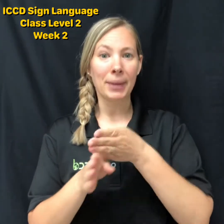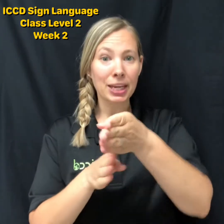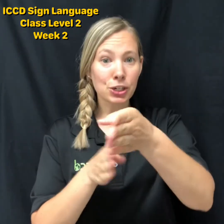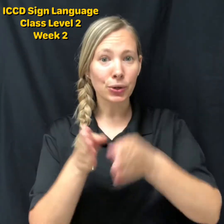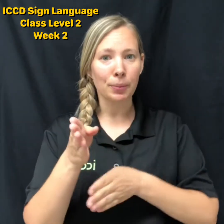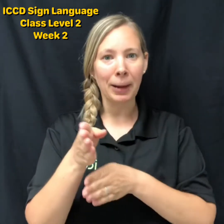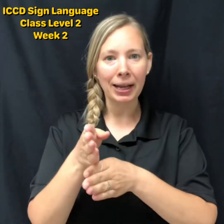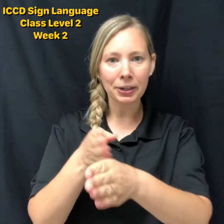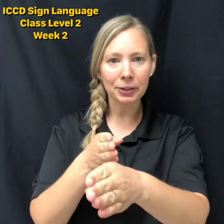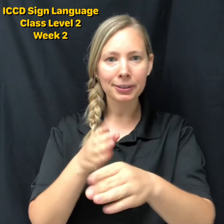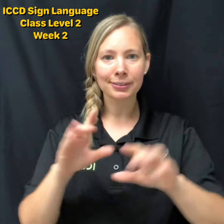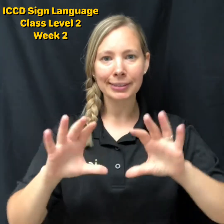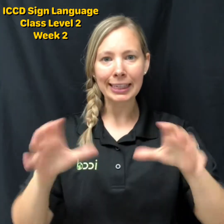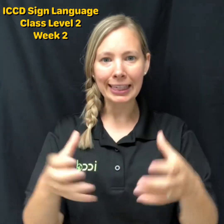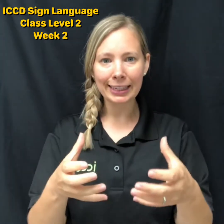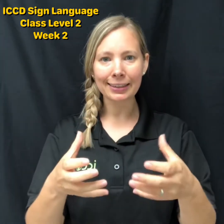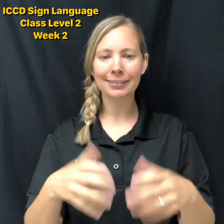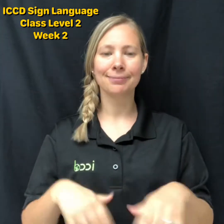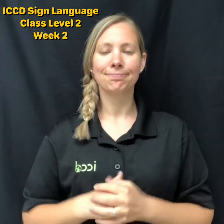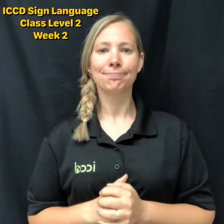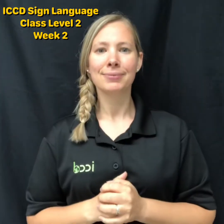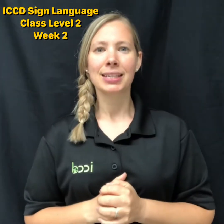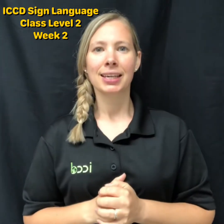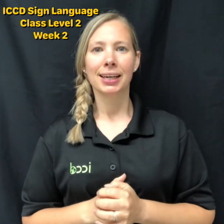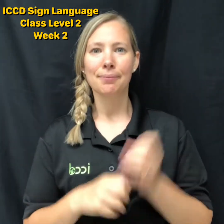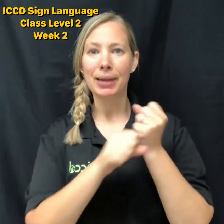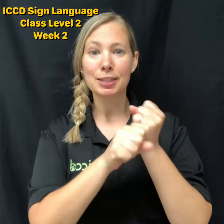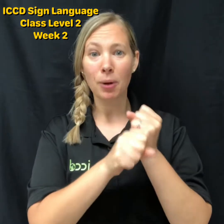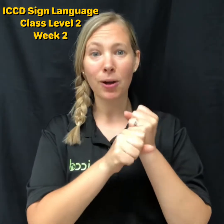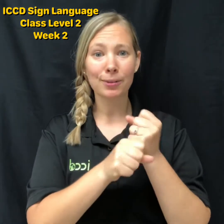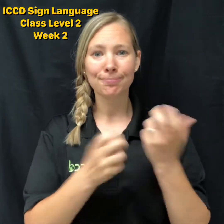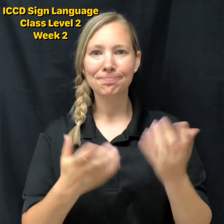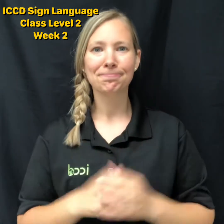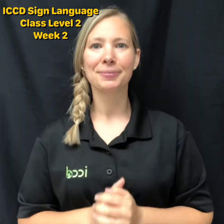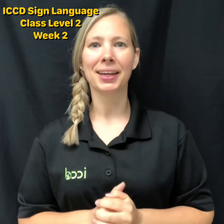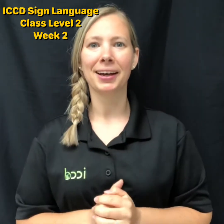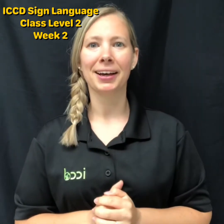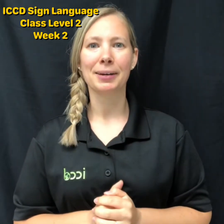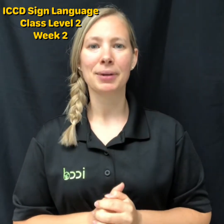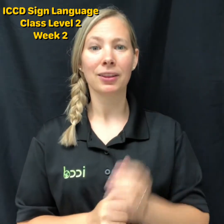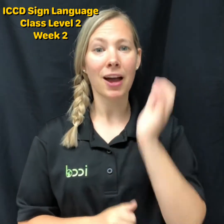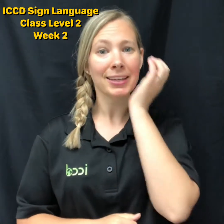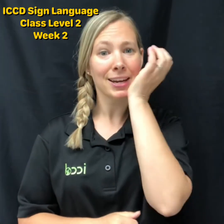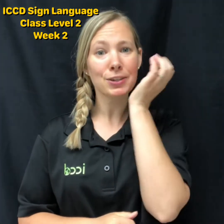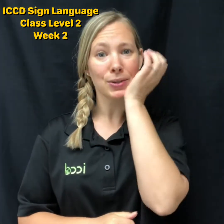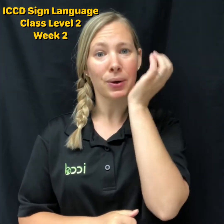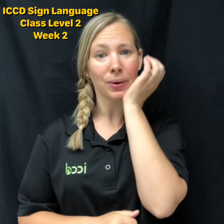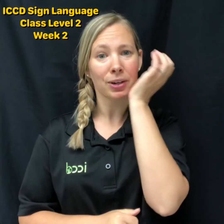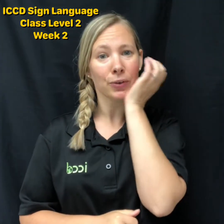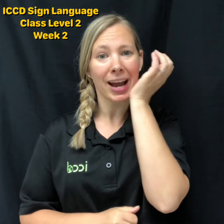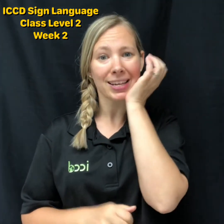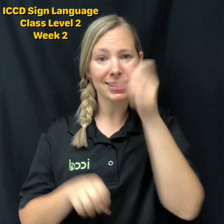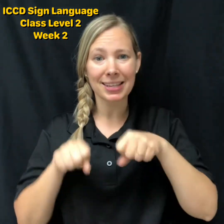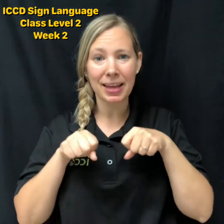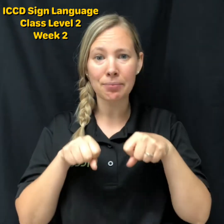major or minor league, baseball, lawn care, so grass and then